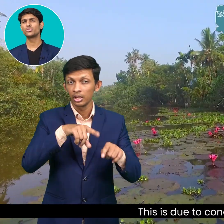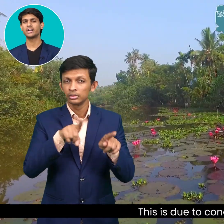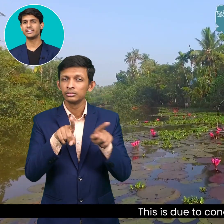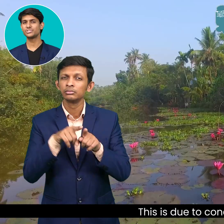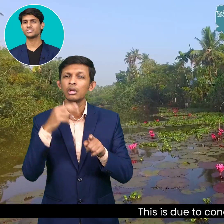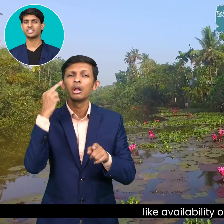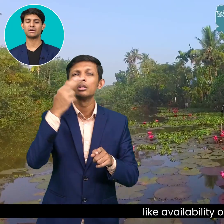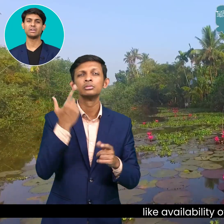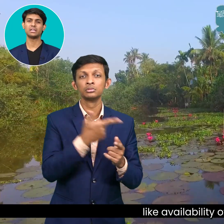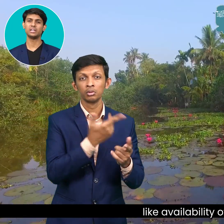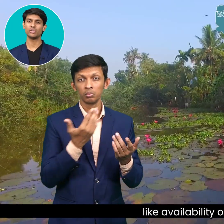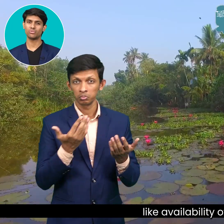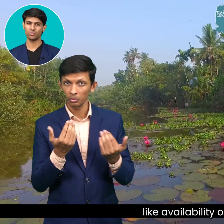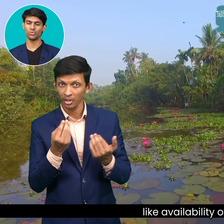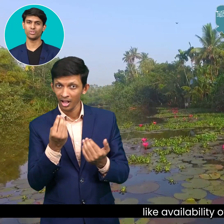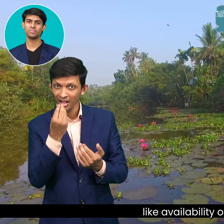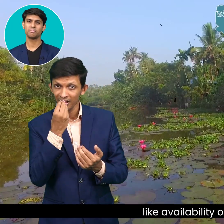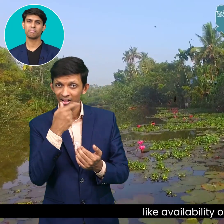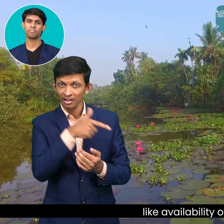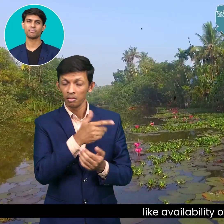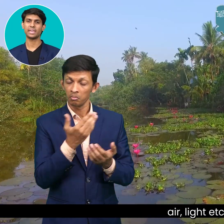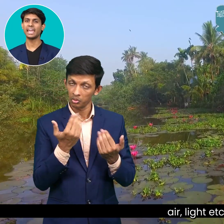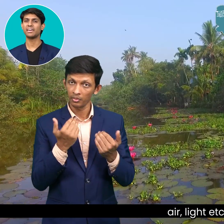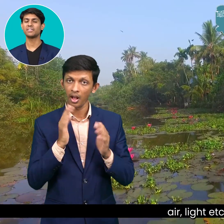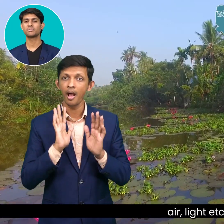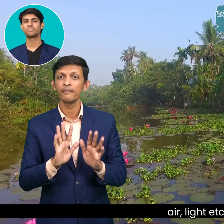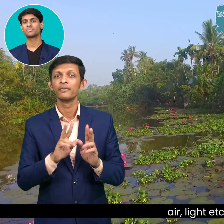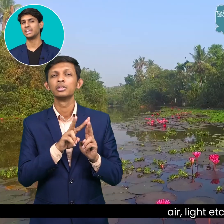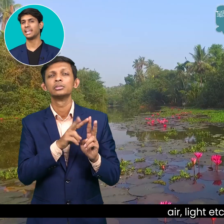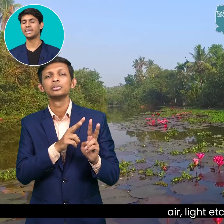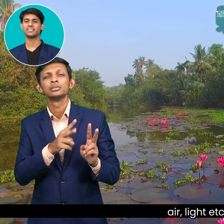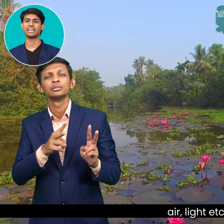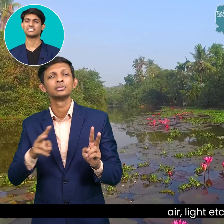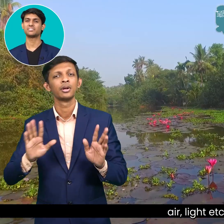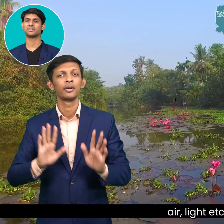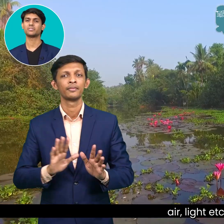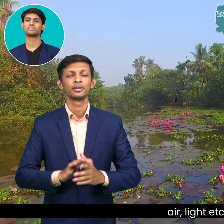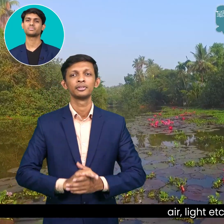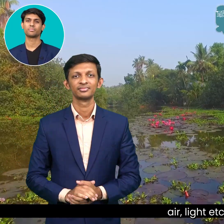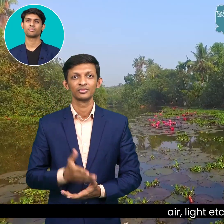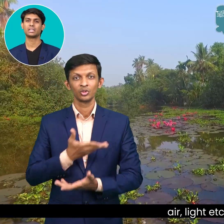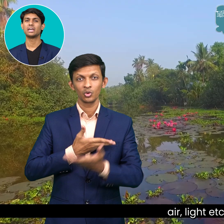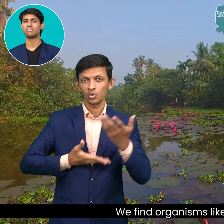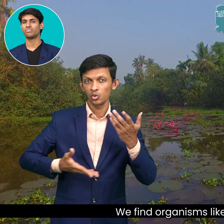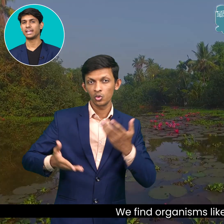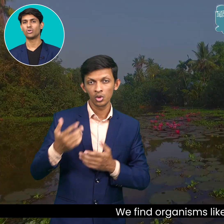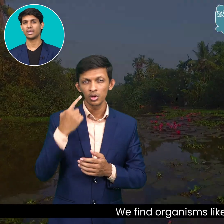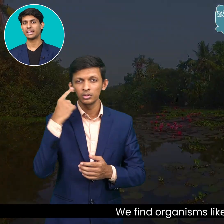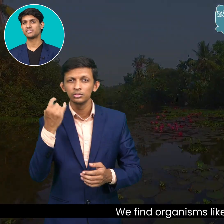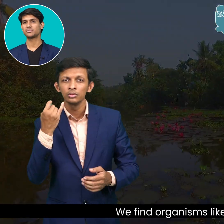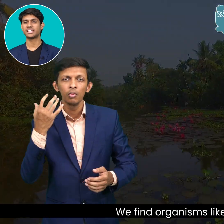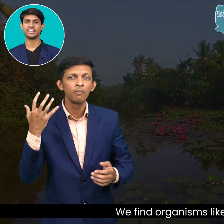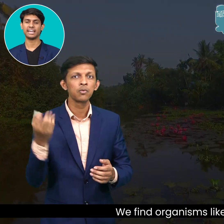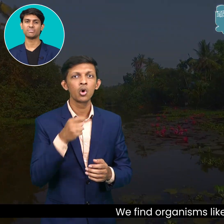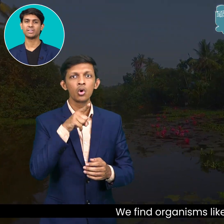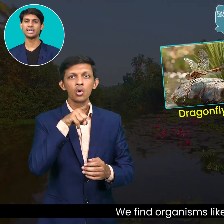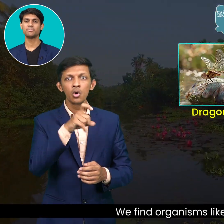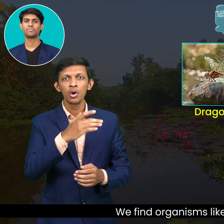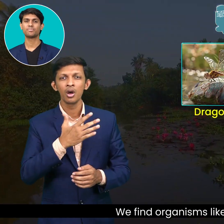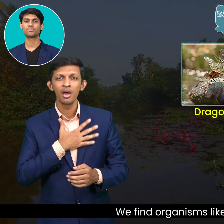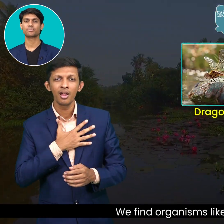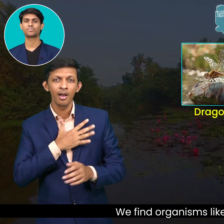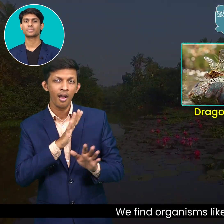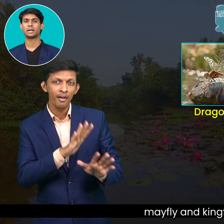This is due to conditions like availability of food, air, light, etc. We find organisms like